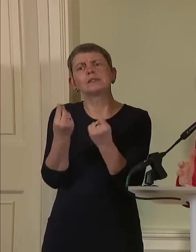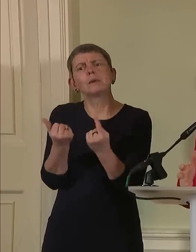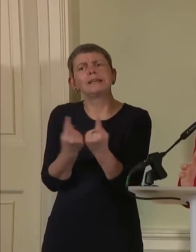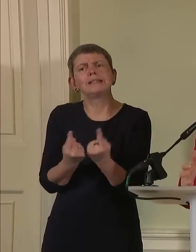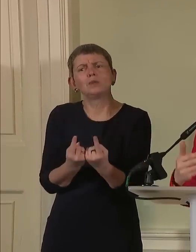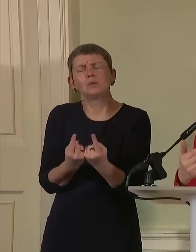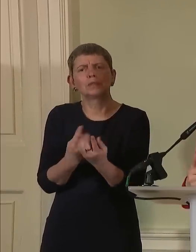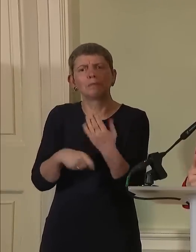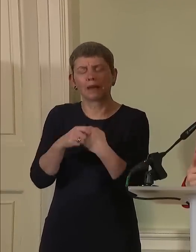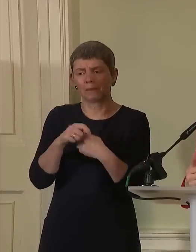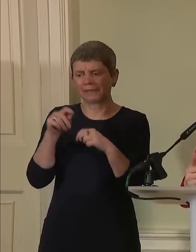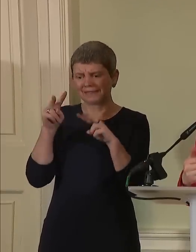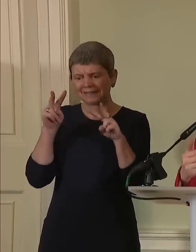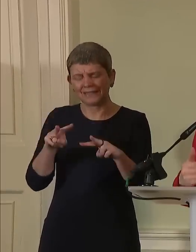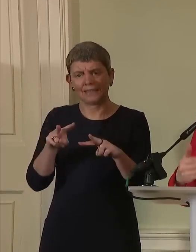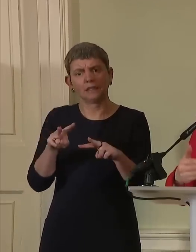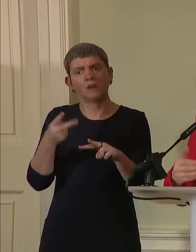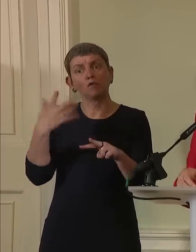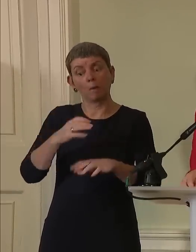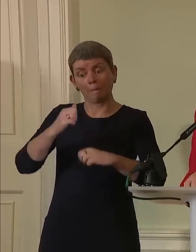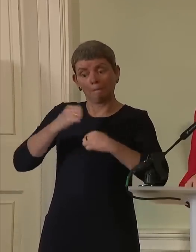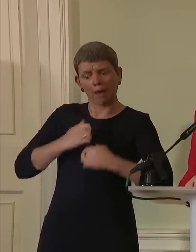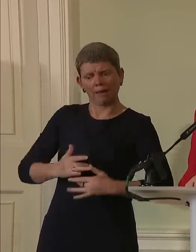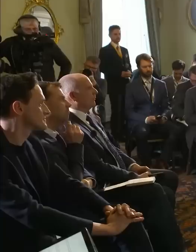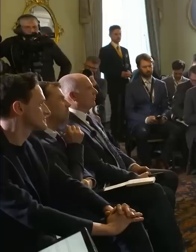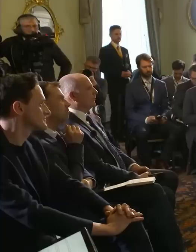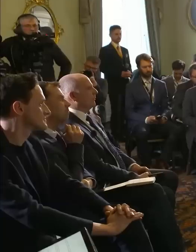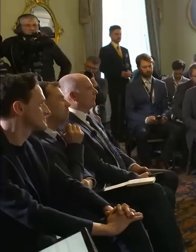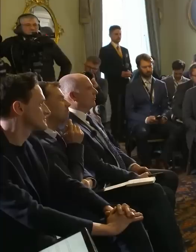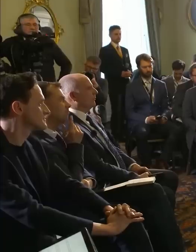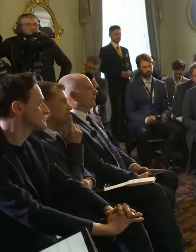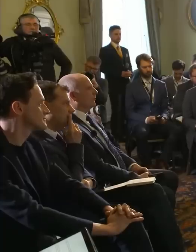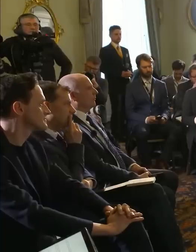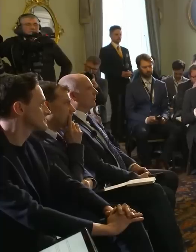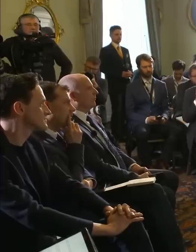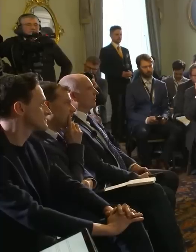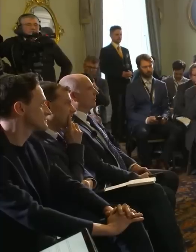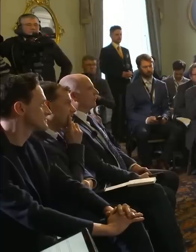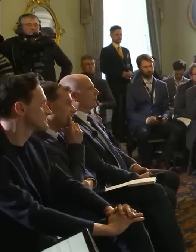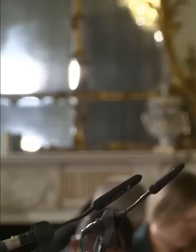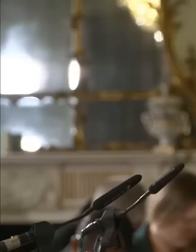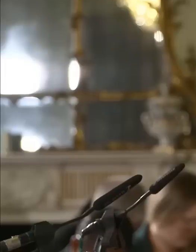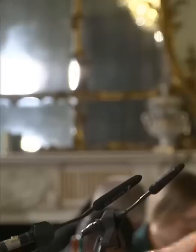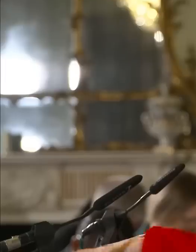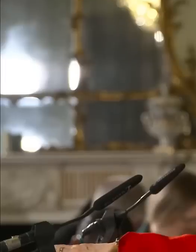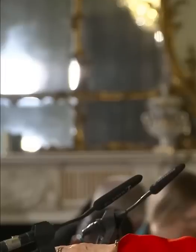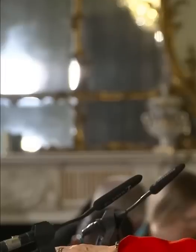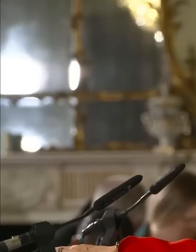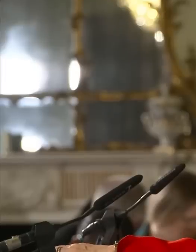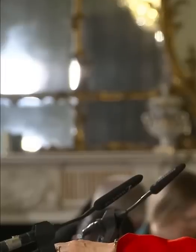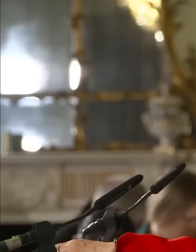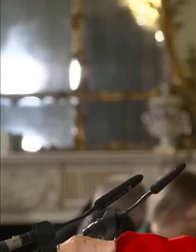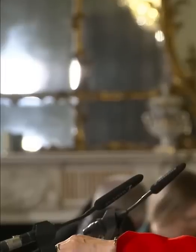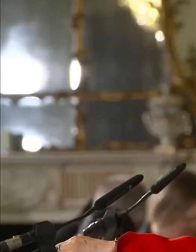the prism of what I think and what people think about me. Although her political opponents tried to sound magnanimous today,